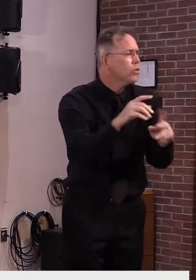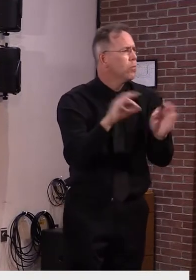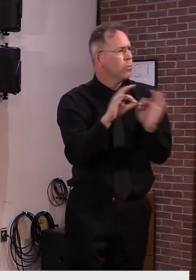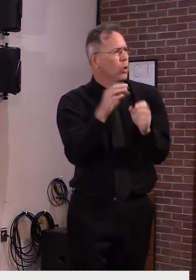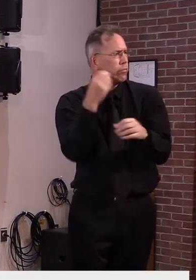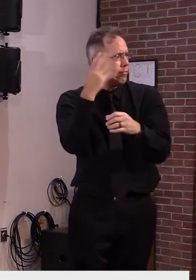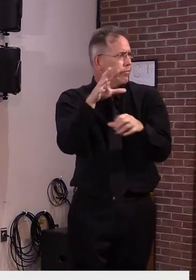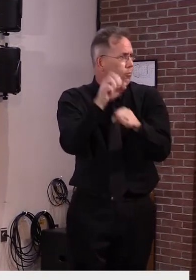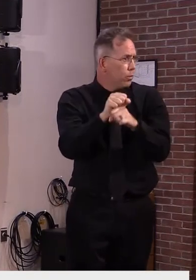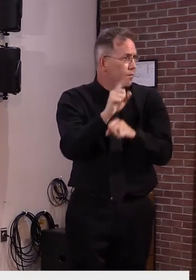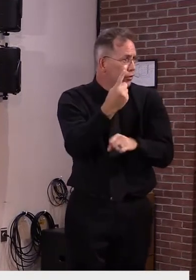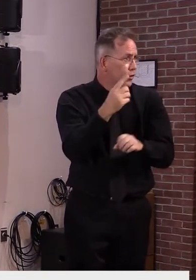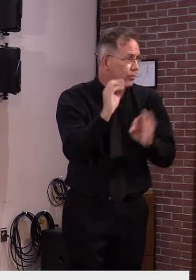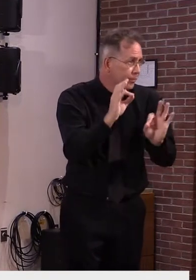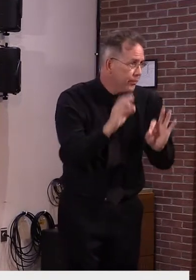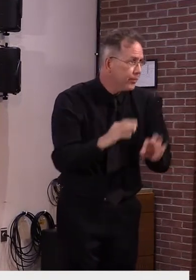news.